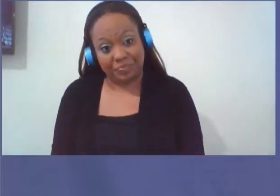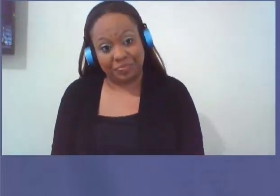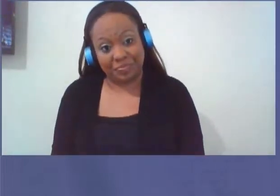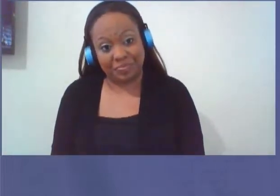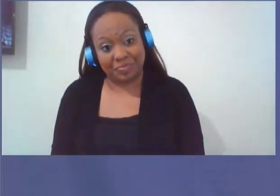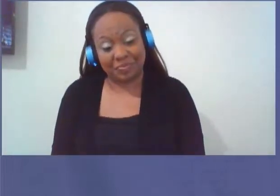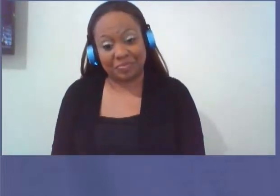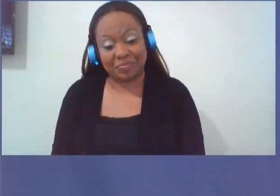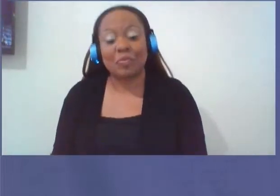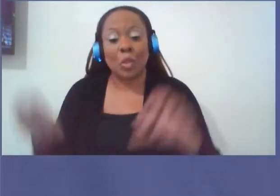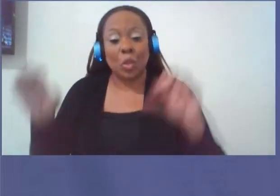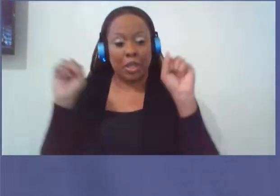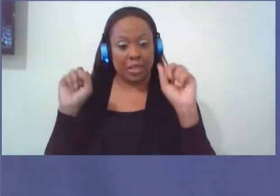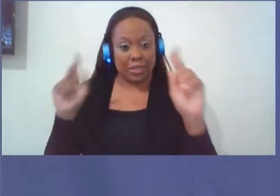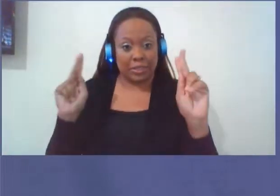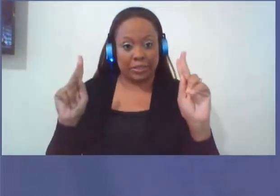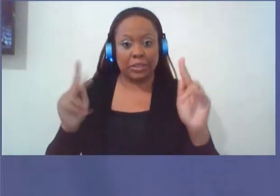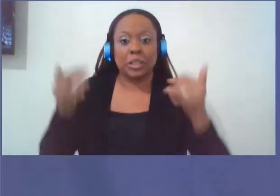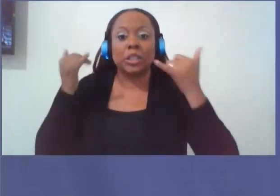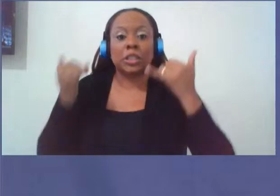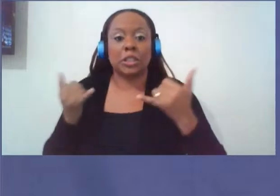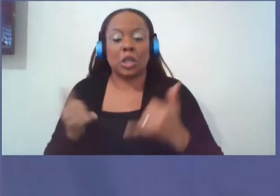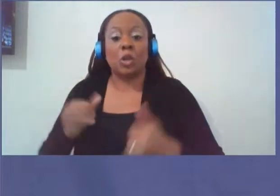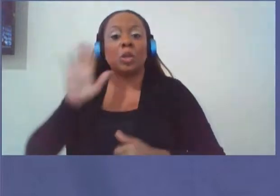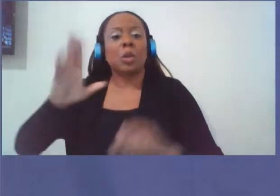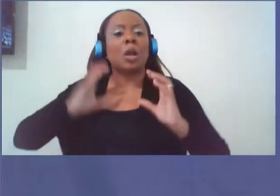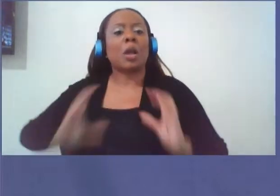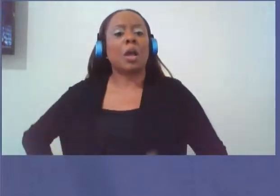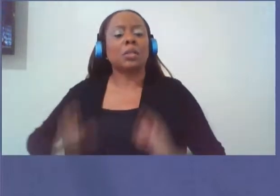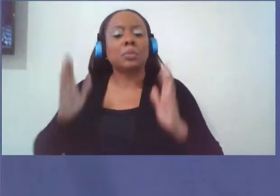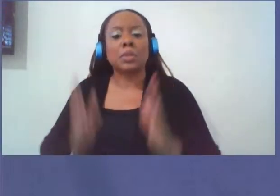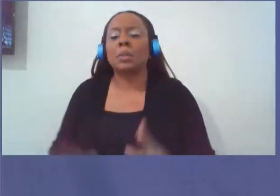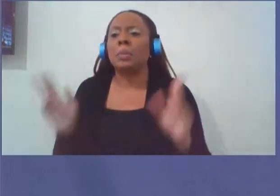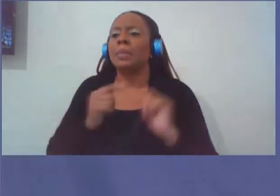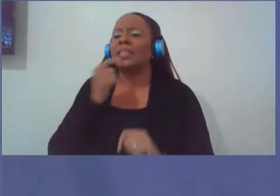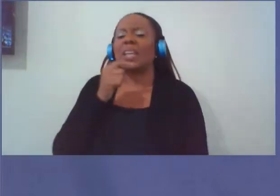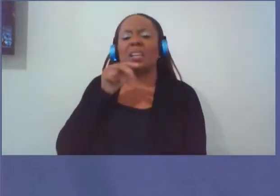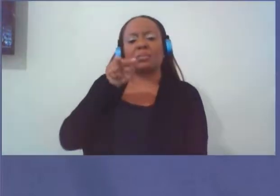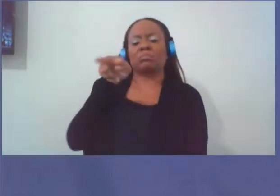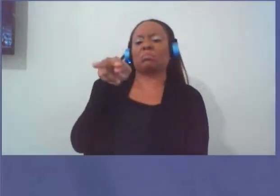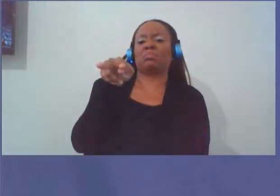But then, in terms of your customer base, you know, people would look at you and think,